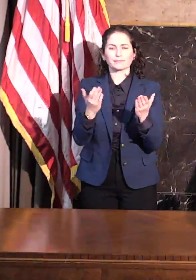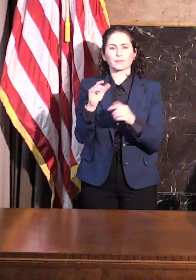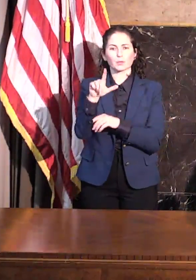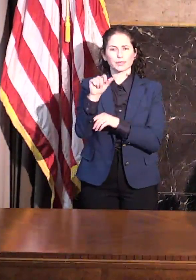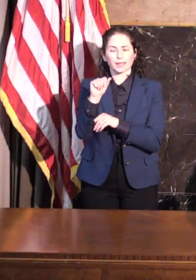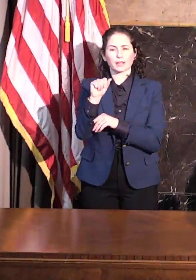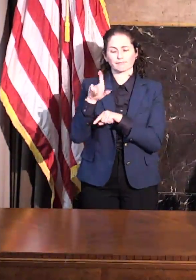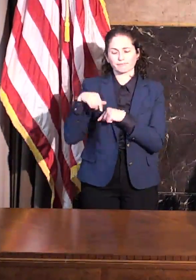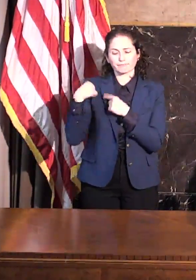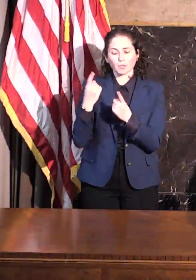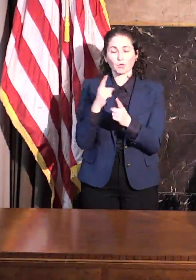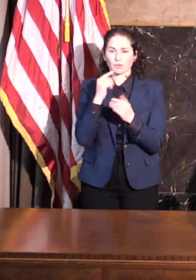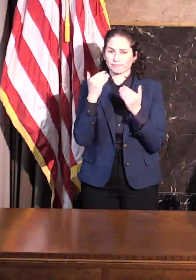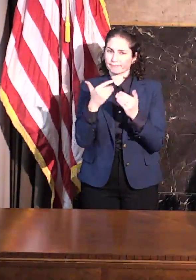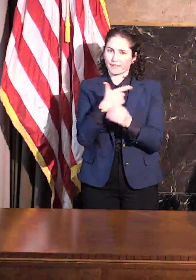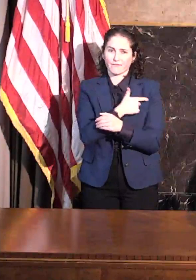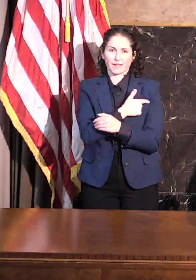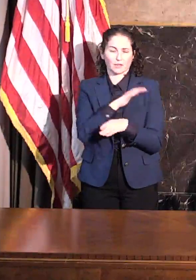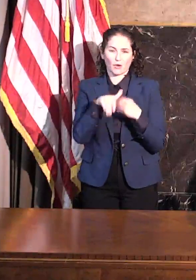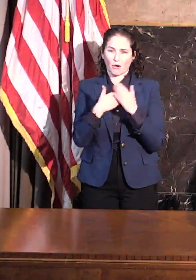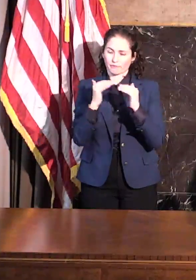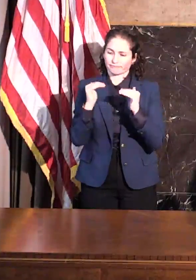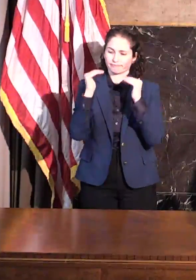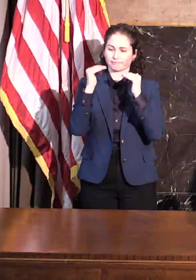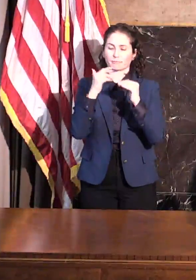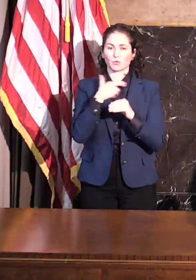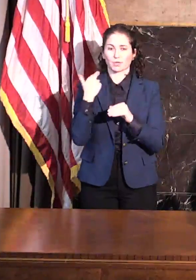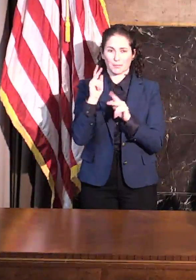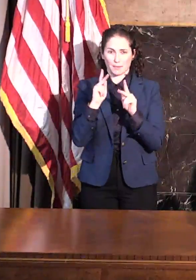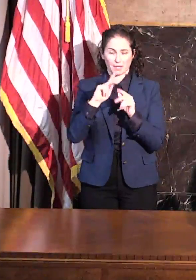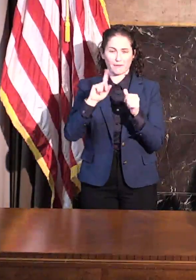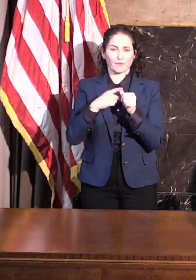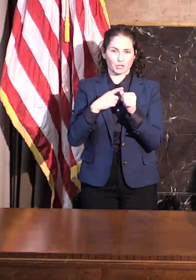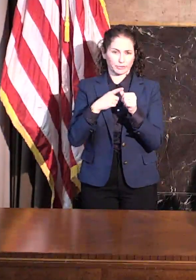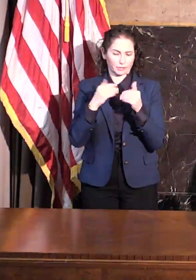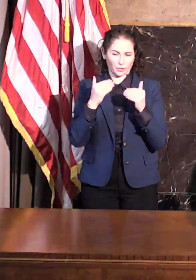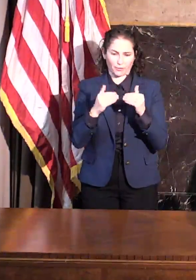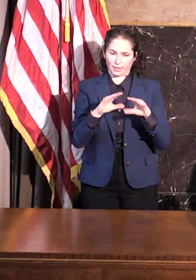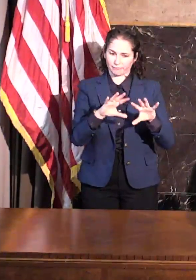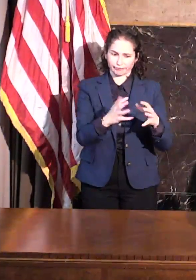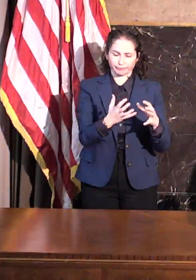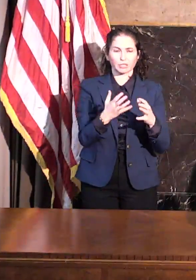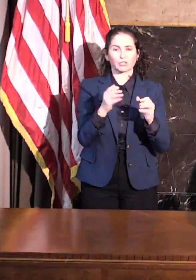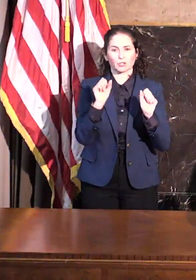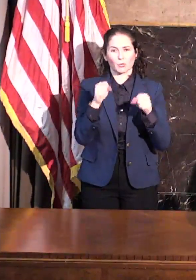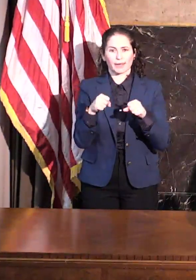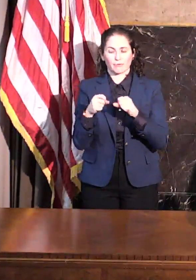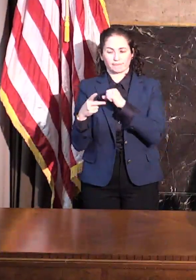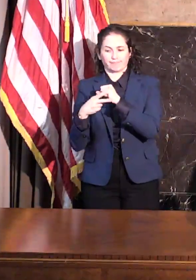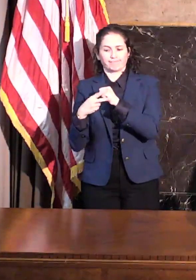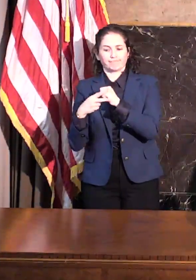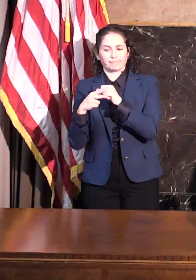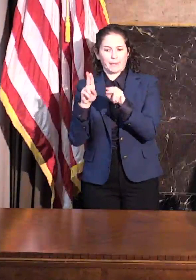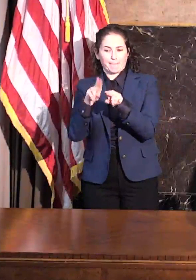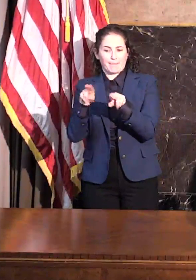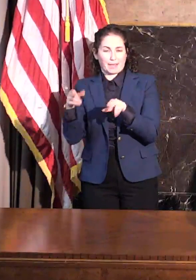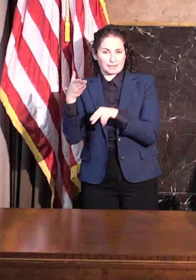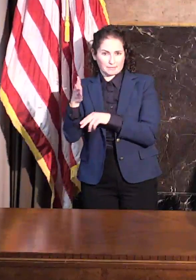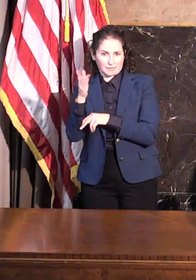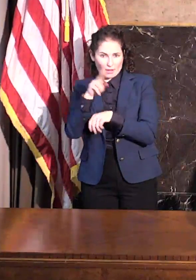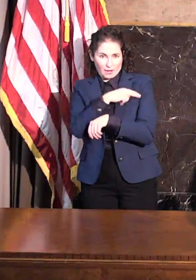health conditions that the CDC has identified as making them more vulnerable to disease and in a high-risk